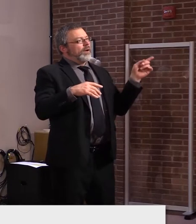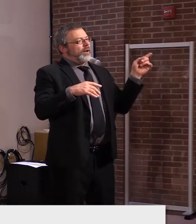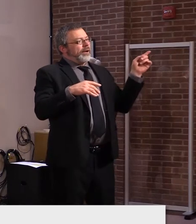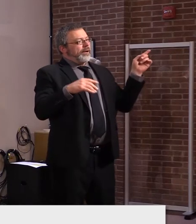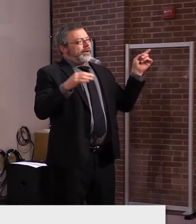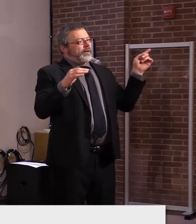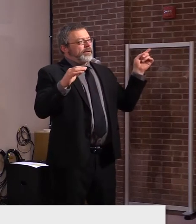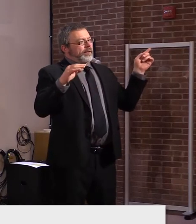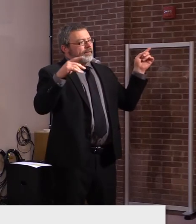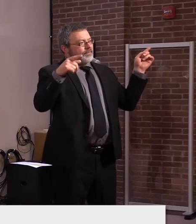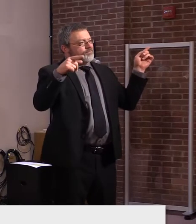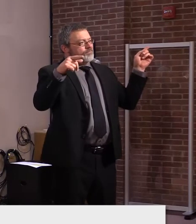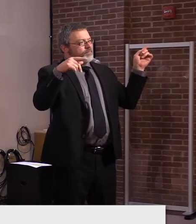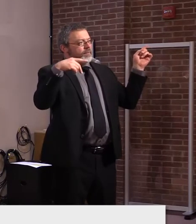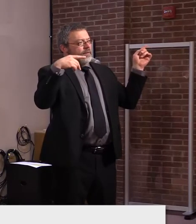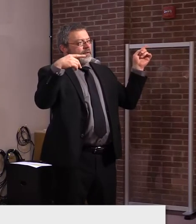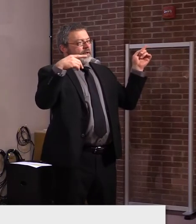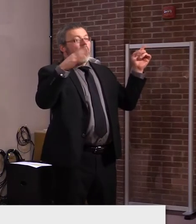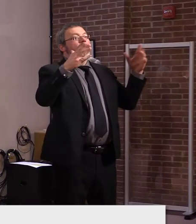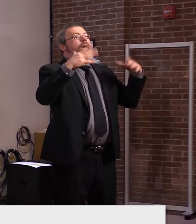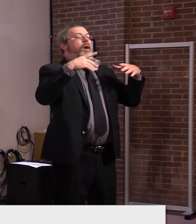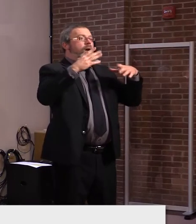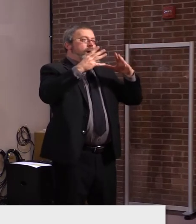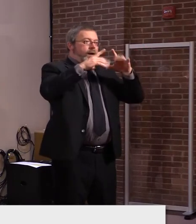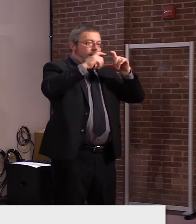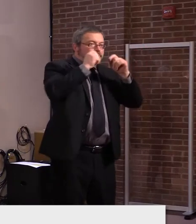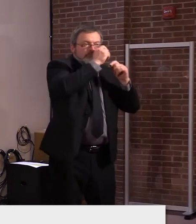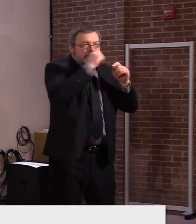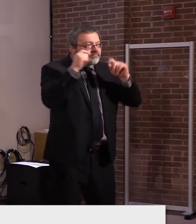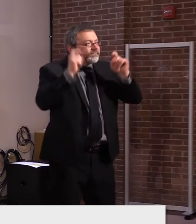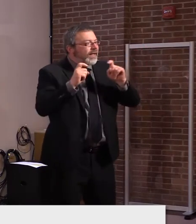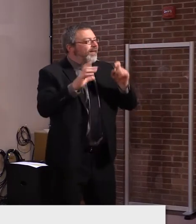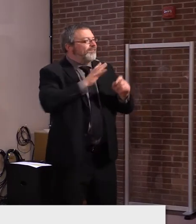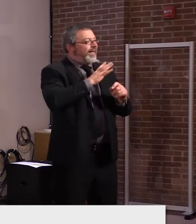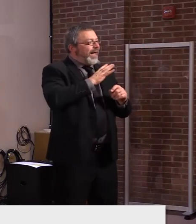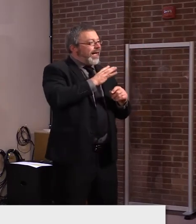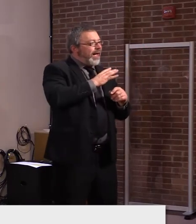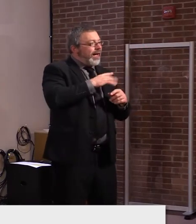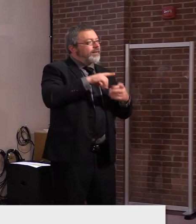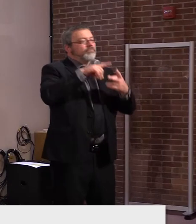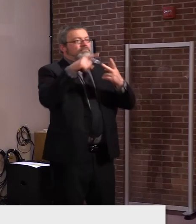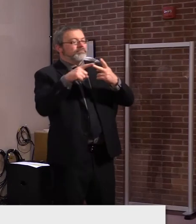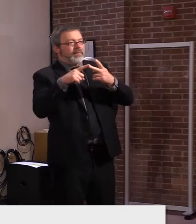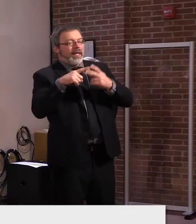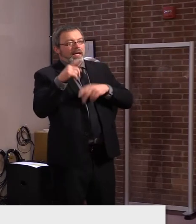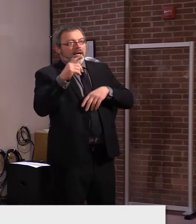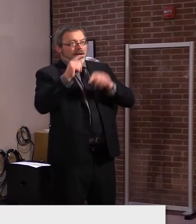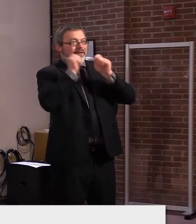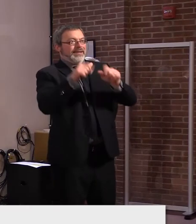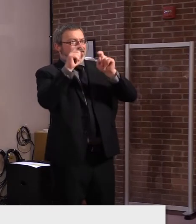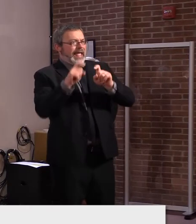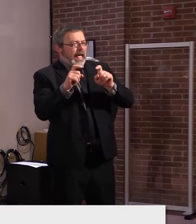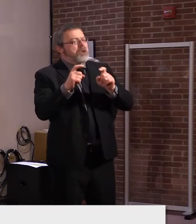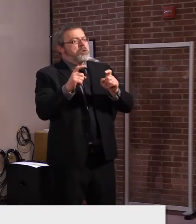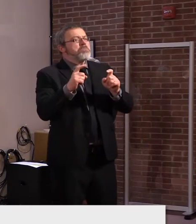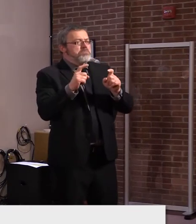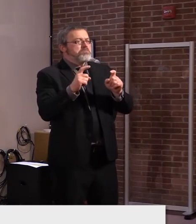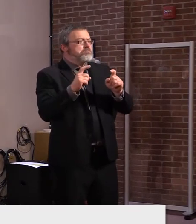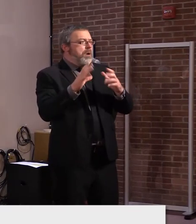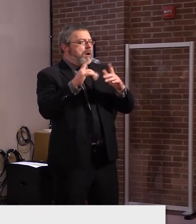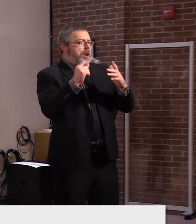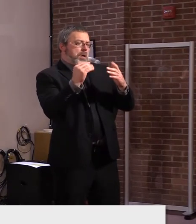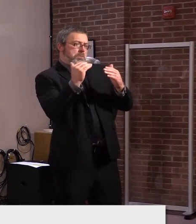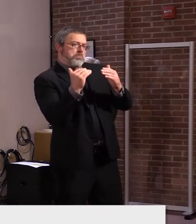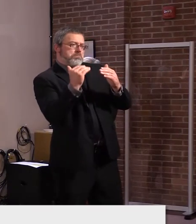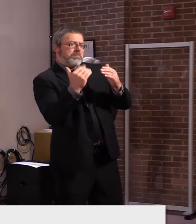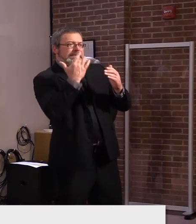fine on, but the antigen testing is something that, again, there may be a shortage, but we're dealing with a